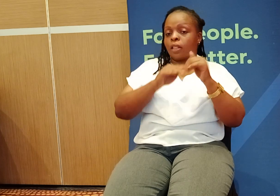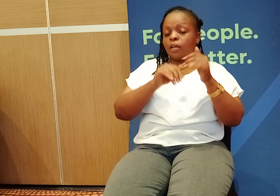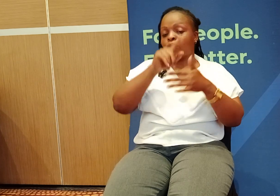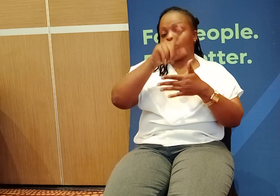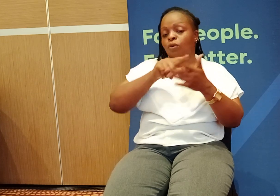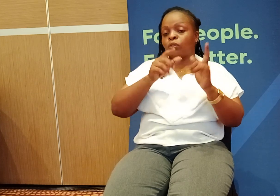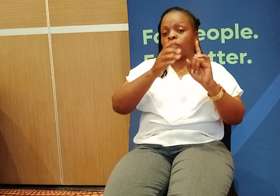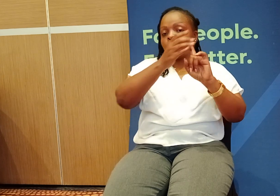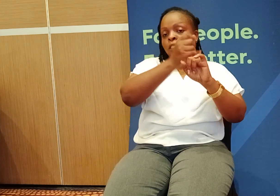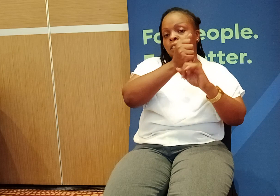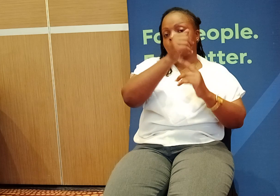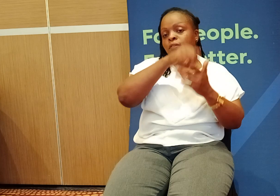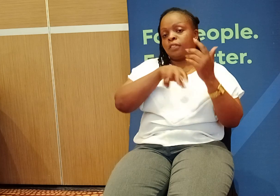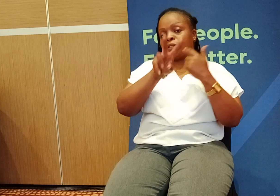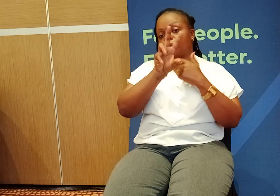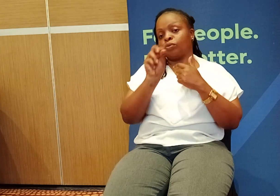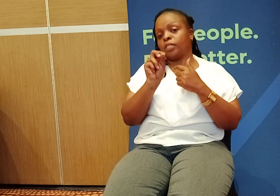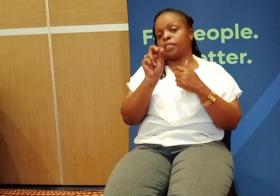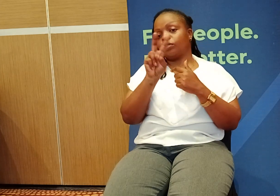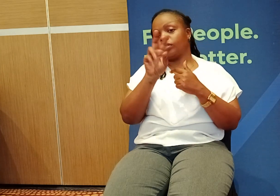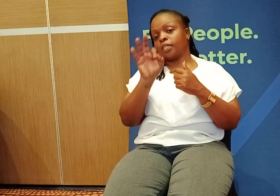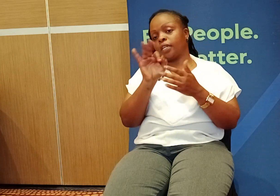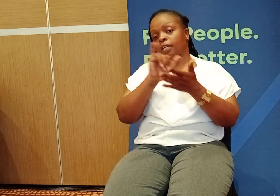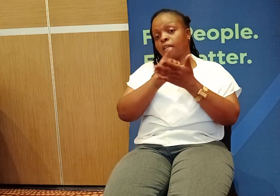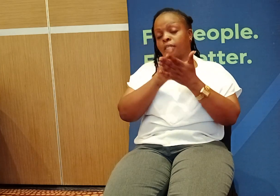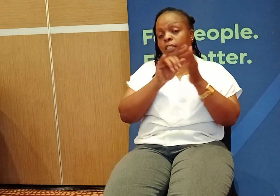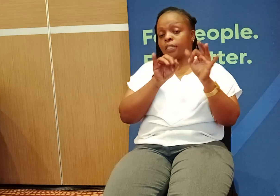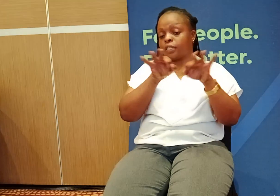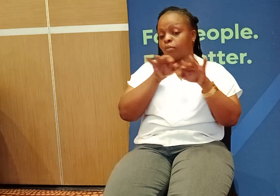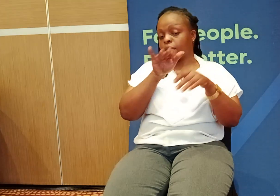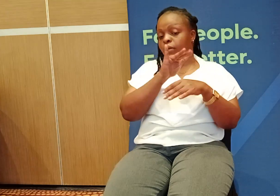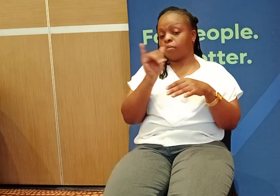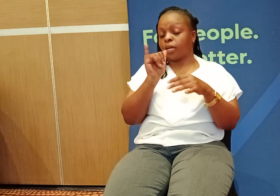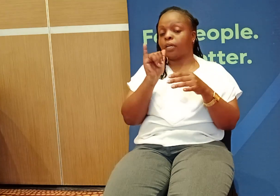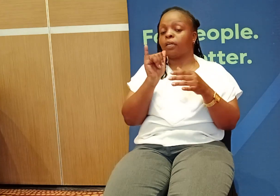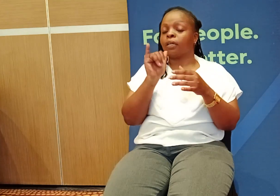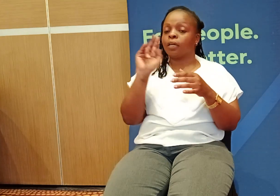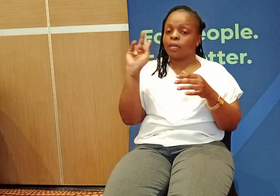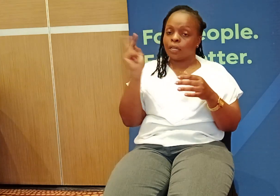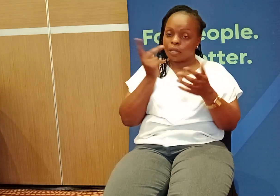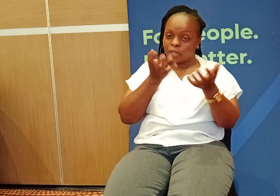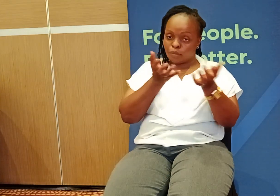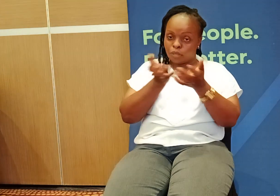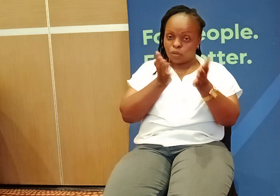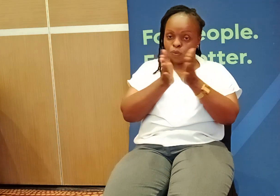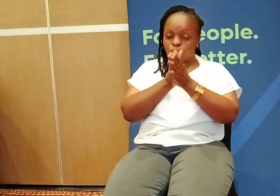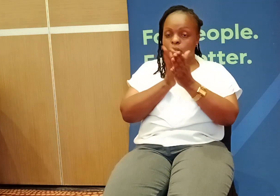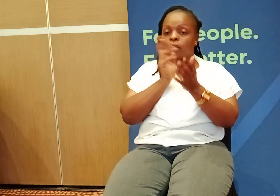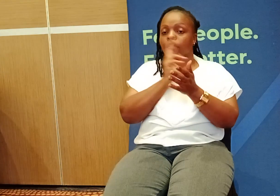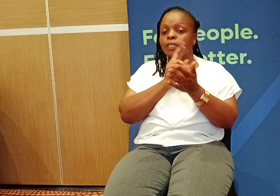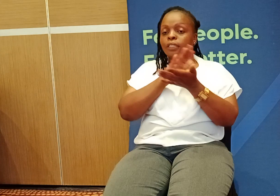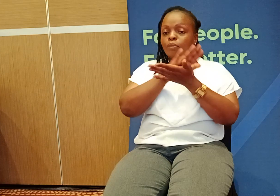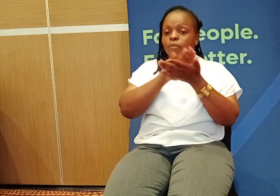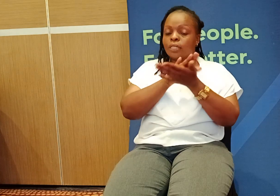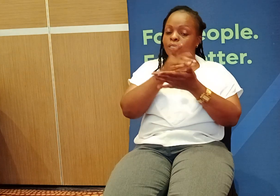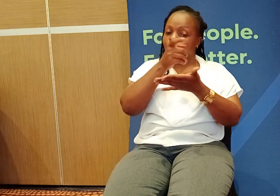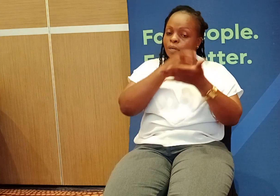in 2023, and that is explained by the fact that for the Kenya businesses with the risk-based pricing, we are no